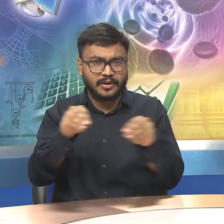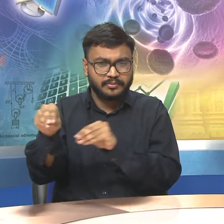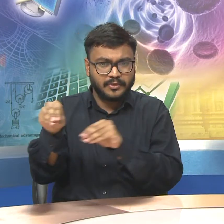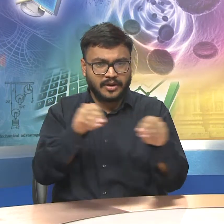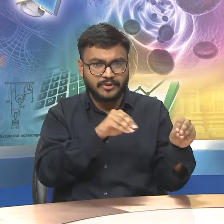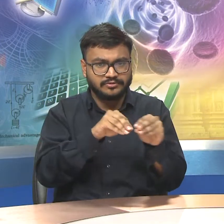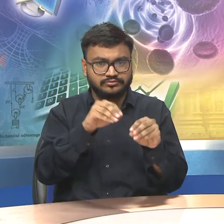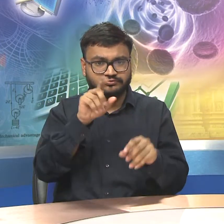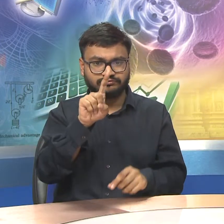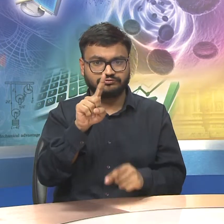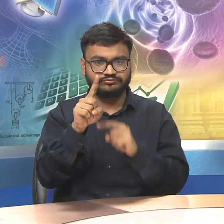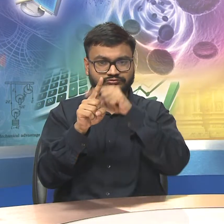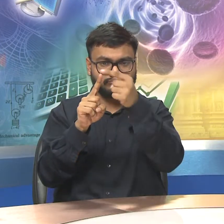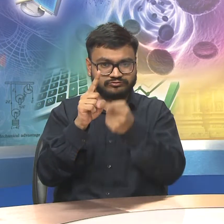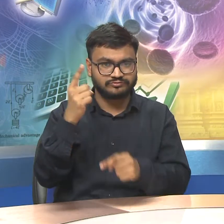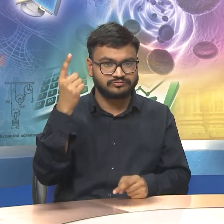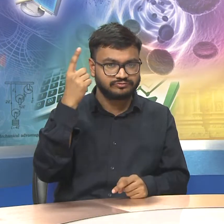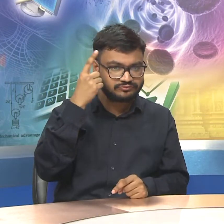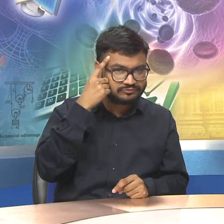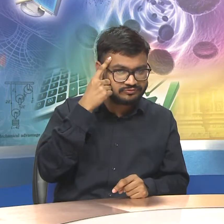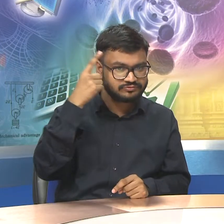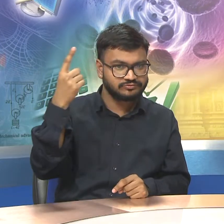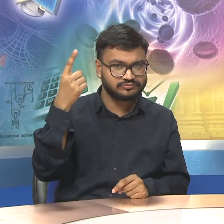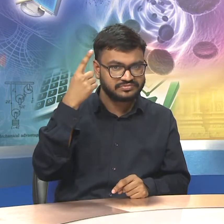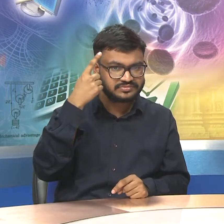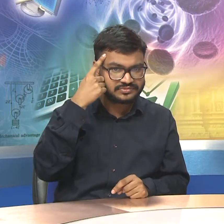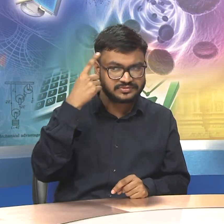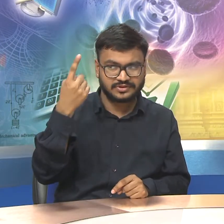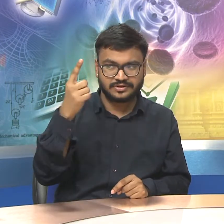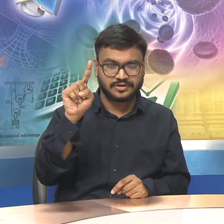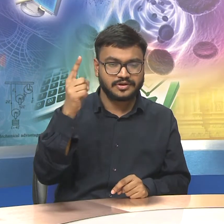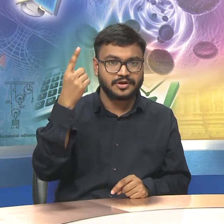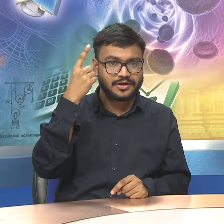extended. Place of articulation near the forehead.